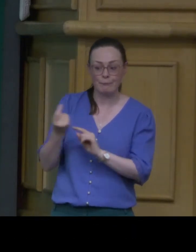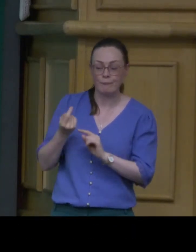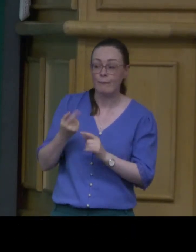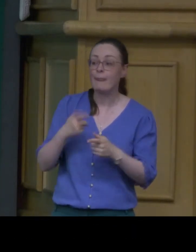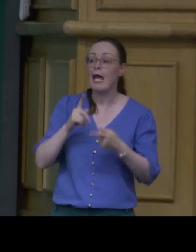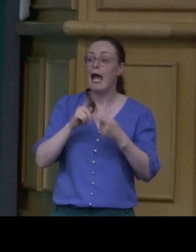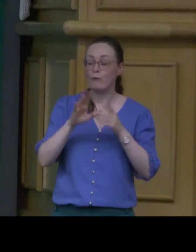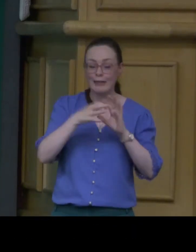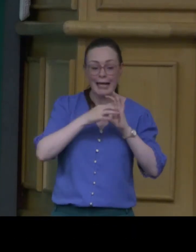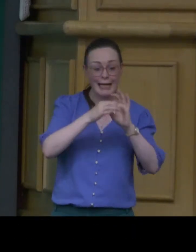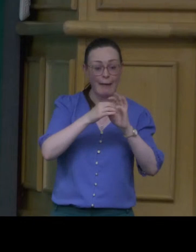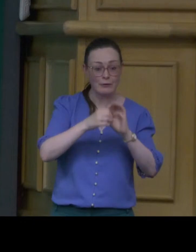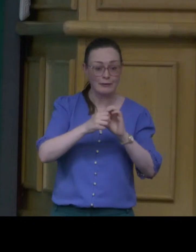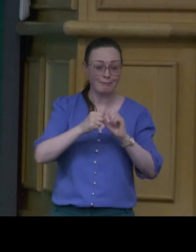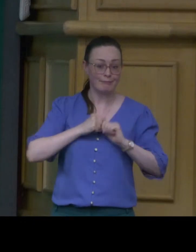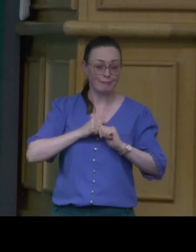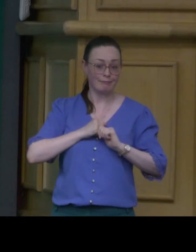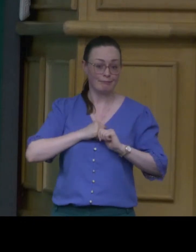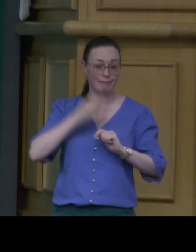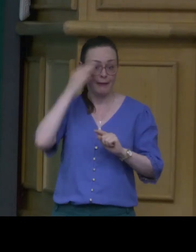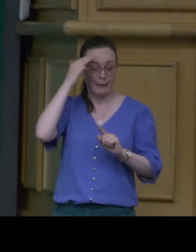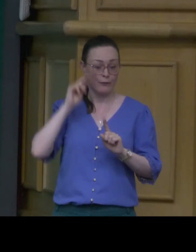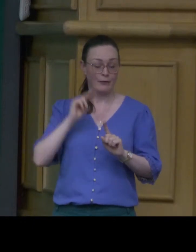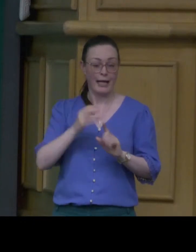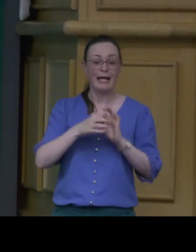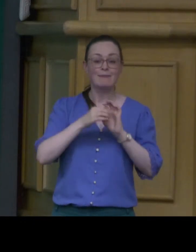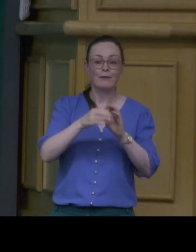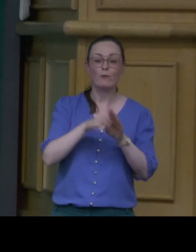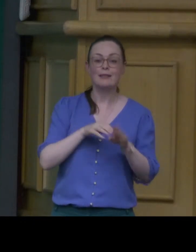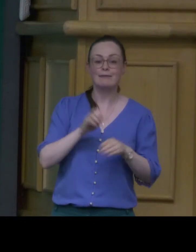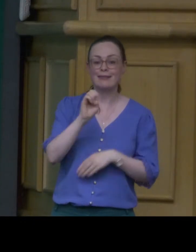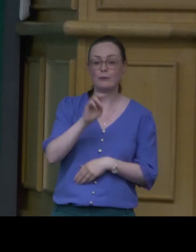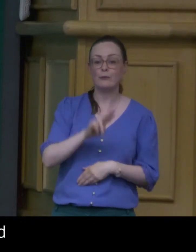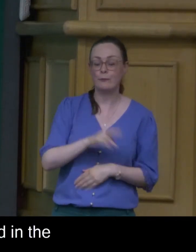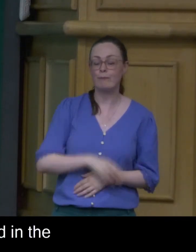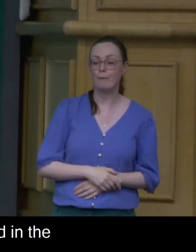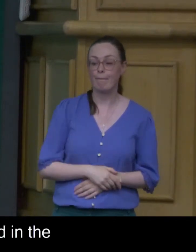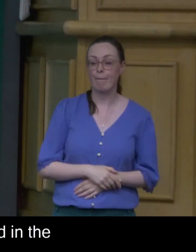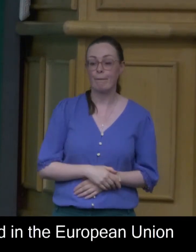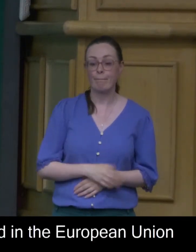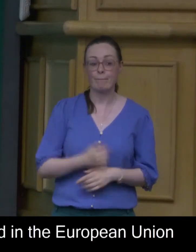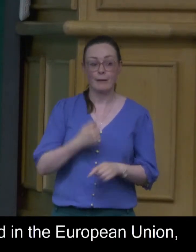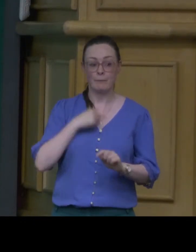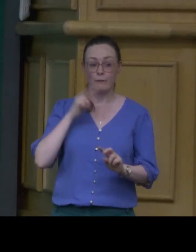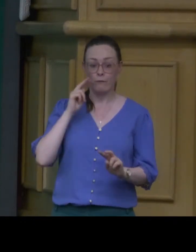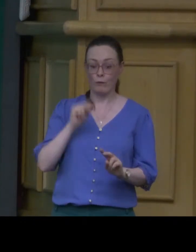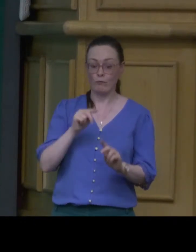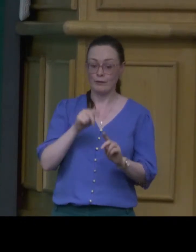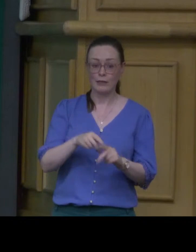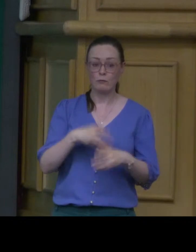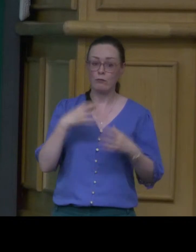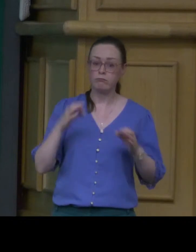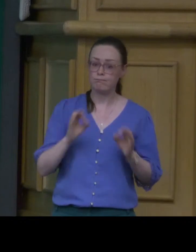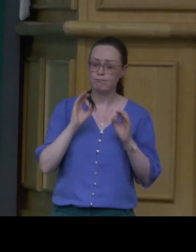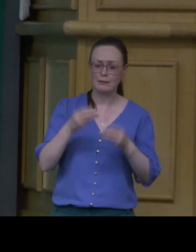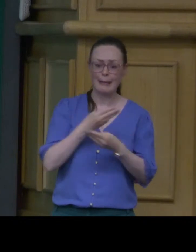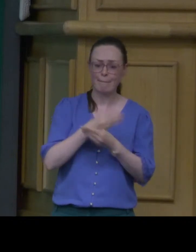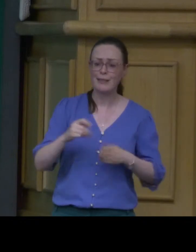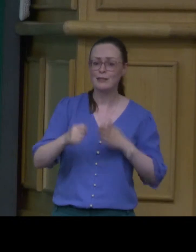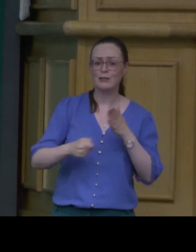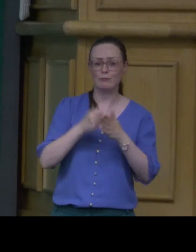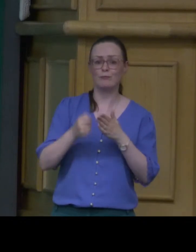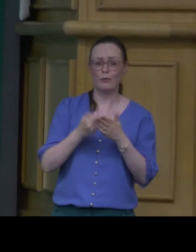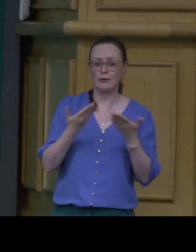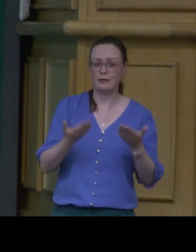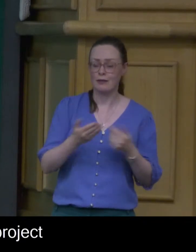also collaborate, in my mind, in the European Union, which is, as I see it, one of the great peace projects of our